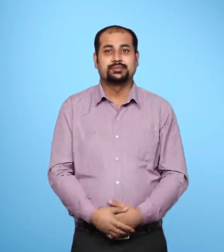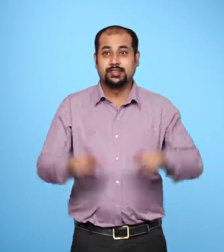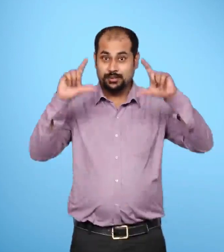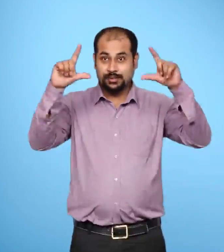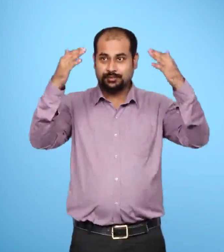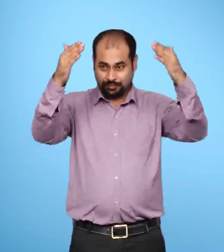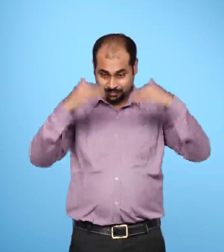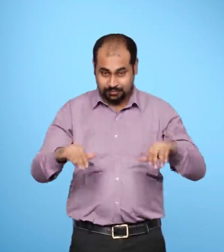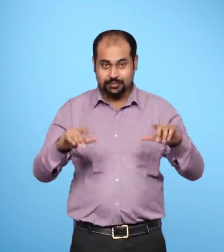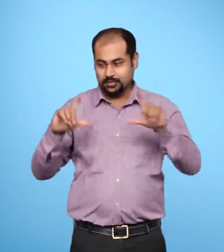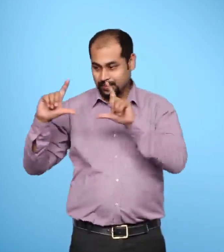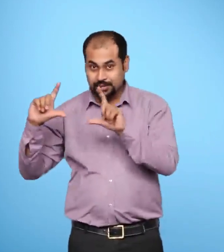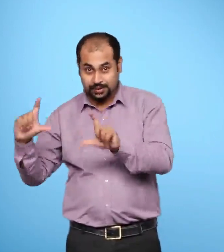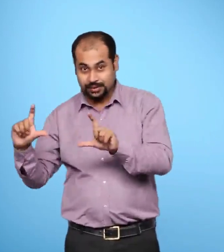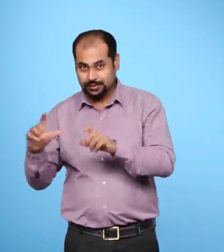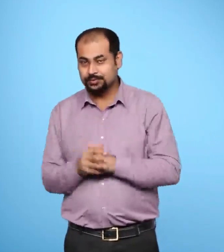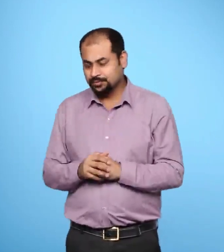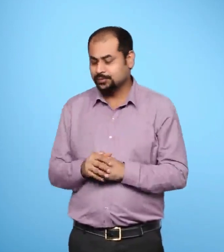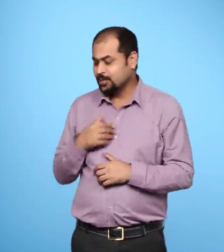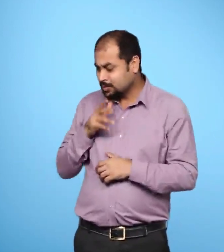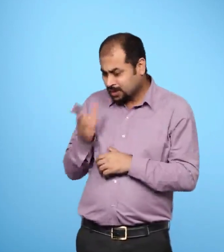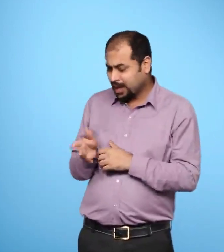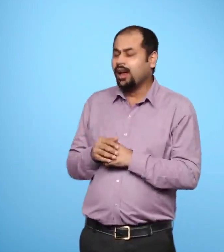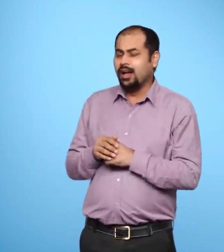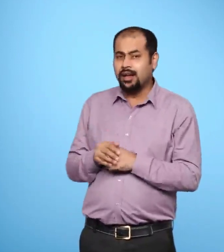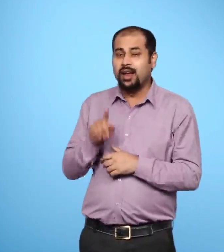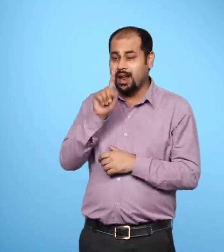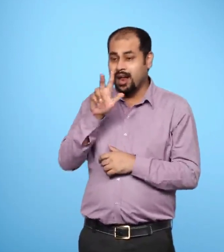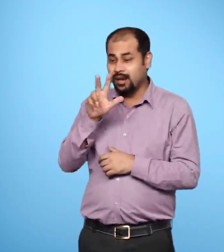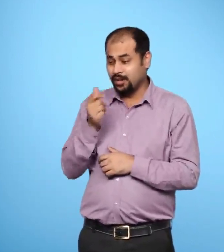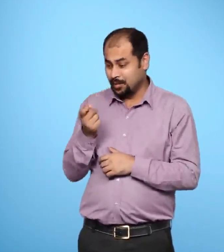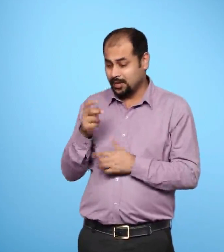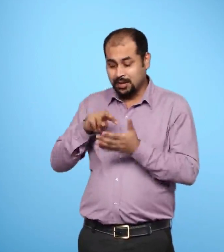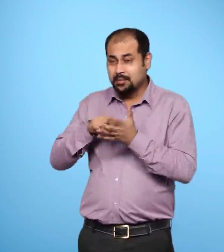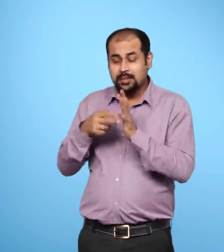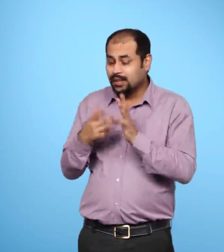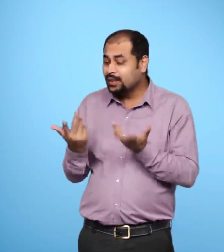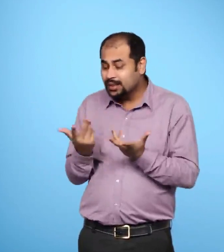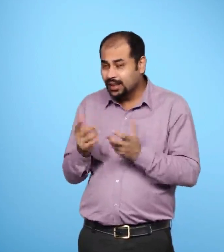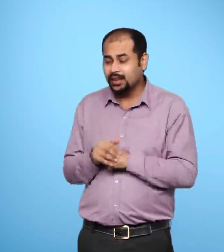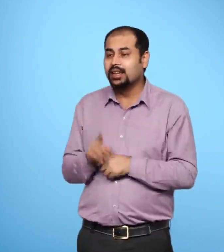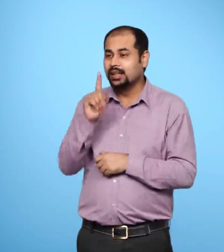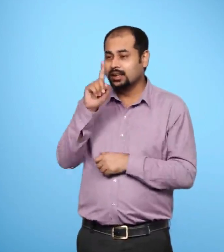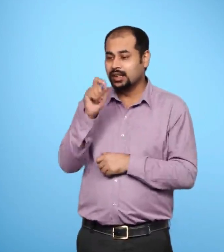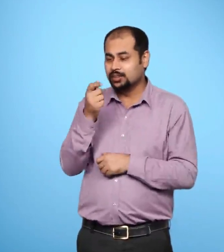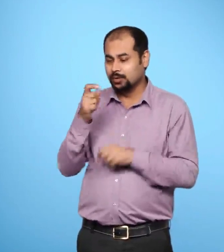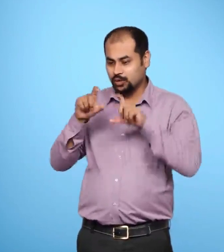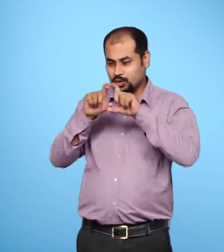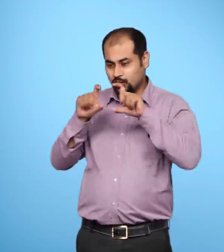Picture 2 shows pencil seller speaking. 18 rupees means 1 note of 10 rupees and